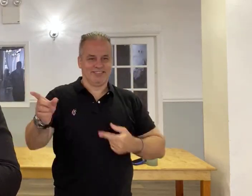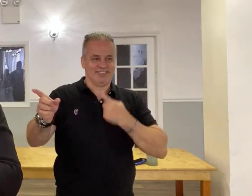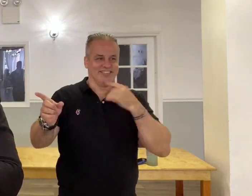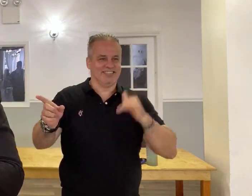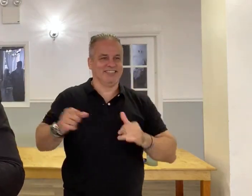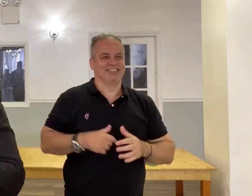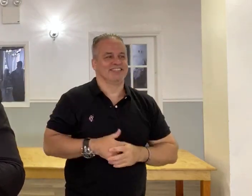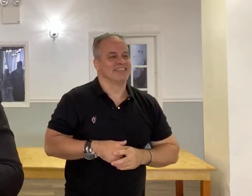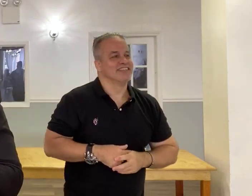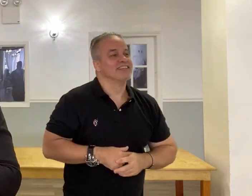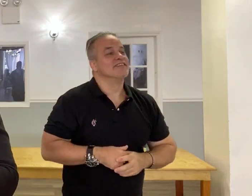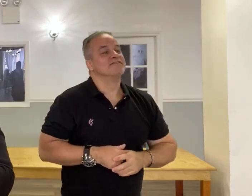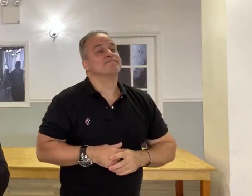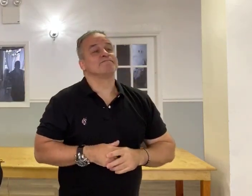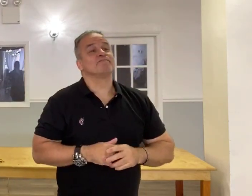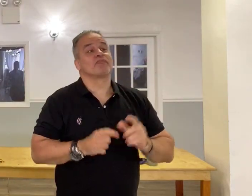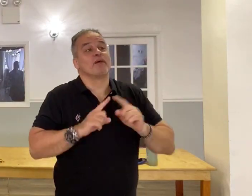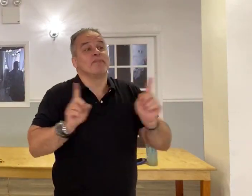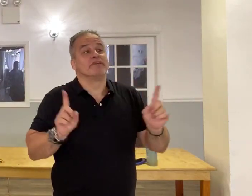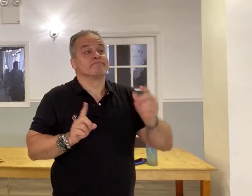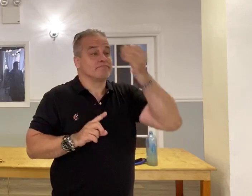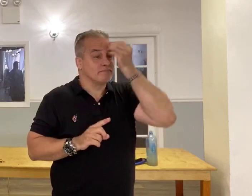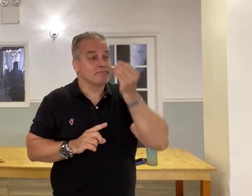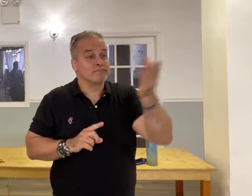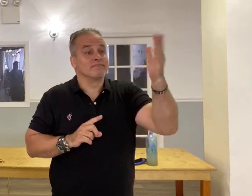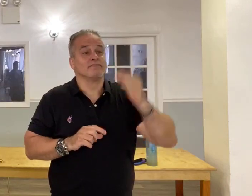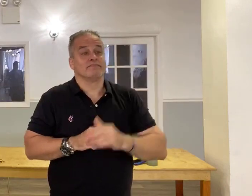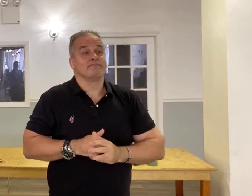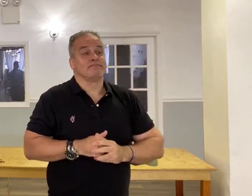really want it. But I tell you this.